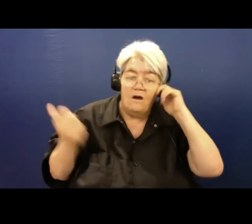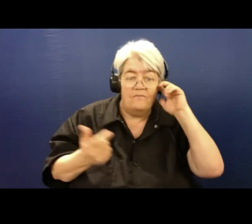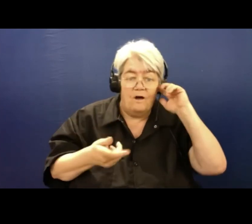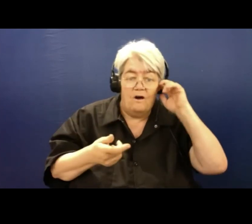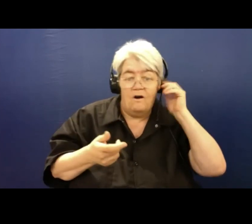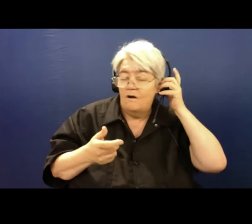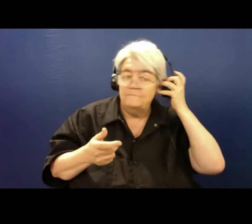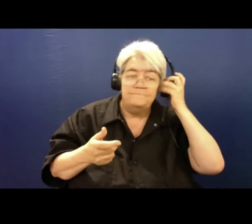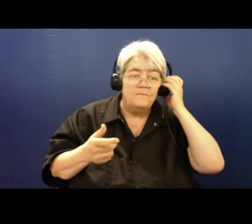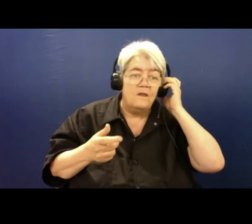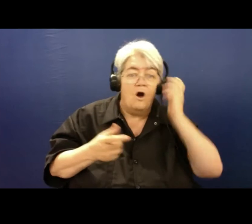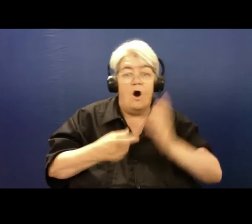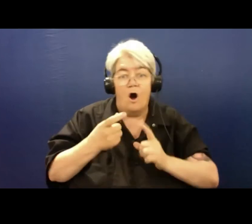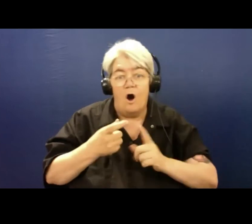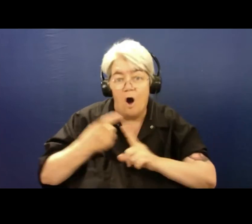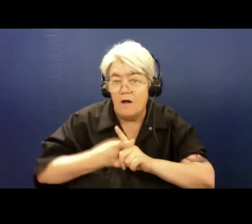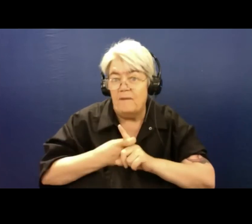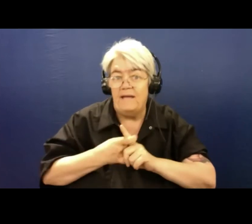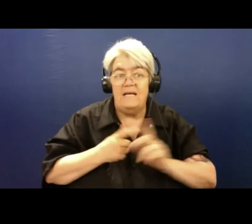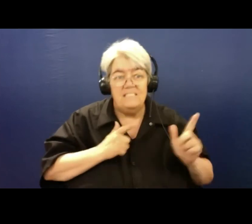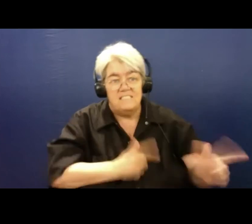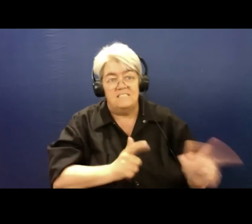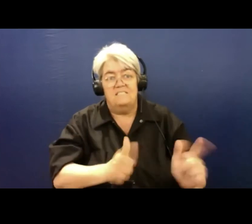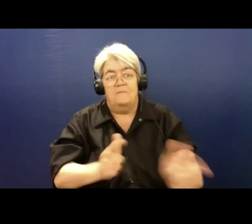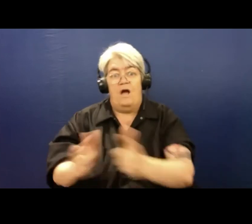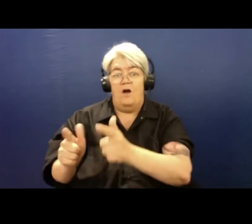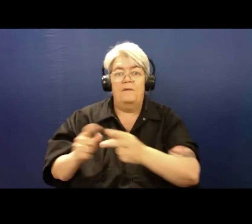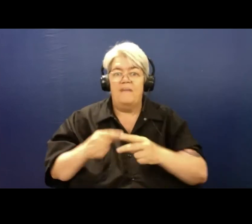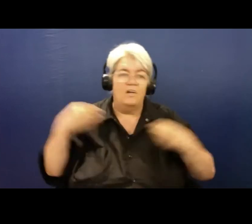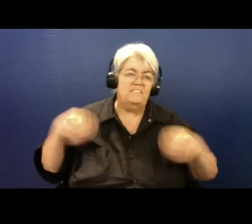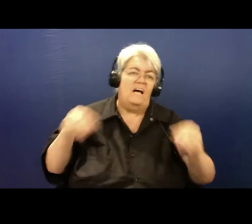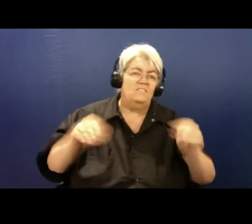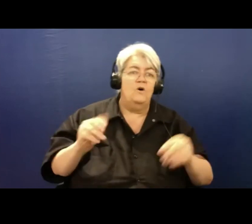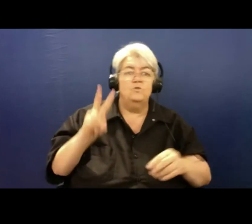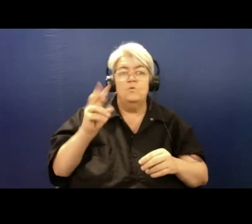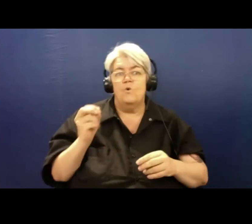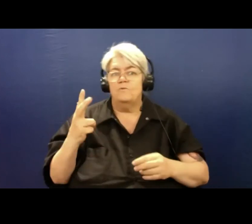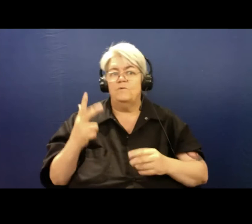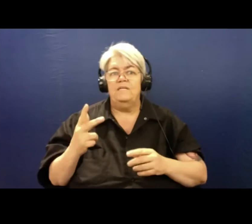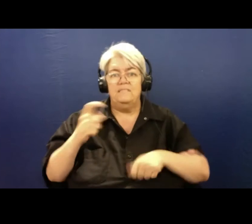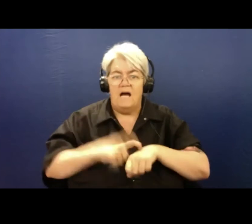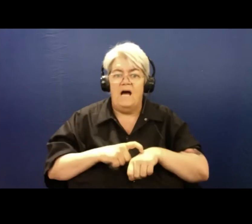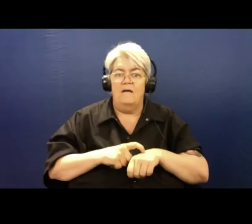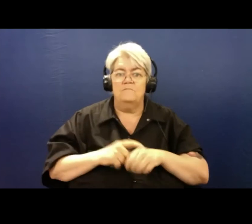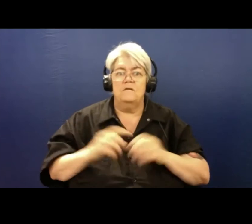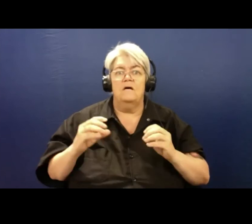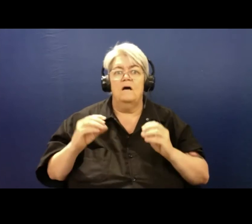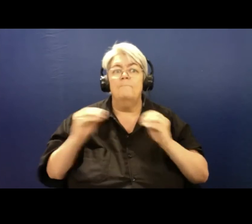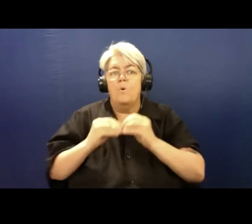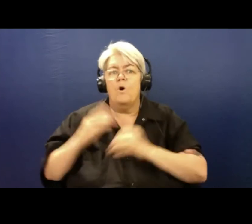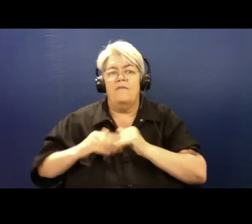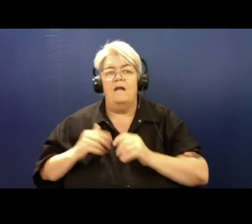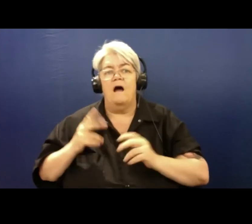or automatic, semi-automatic guns are selling at 2 or 3 times the rate of hunting instruments. So